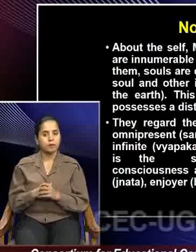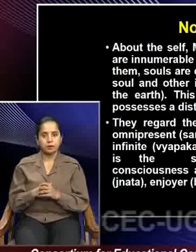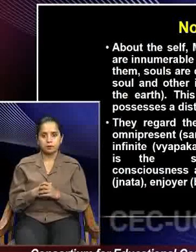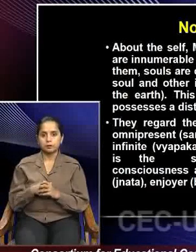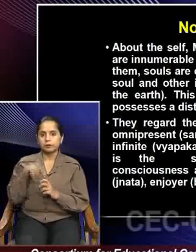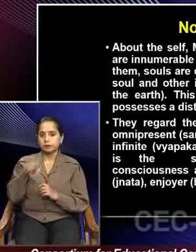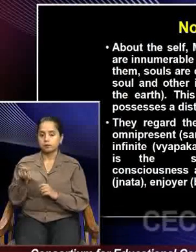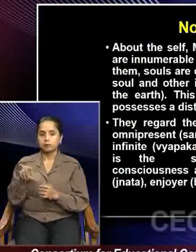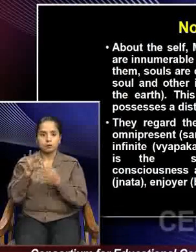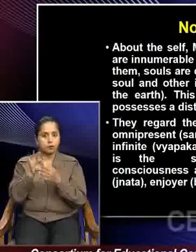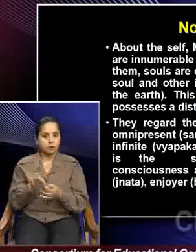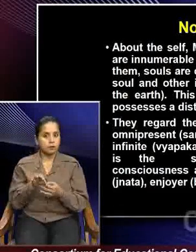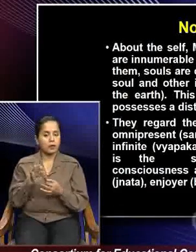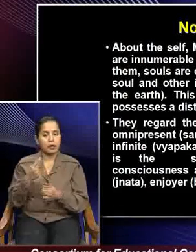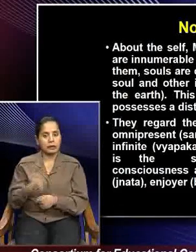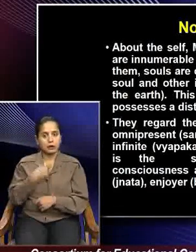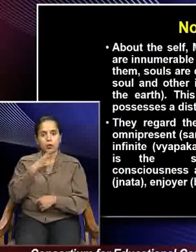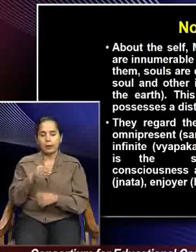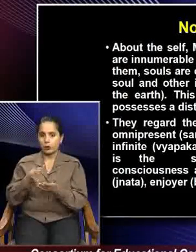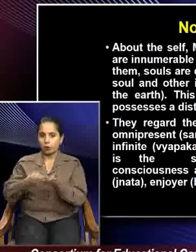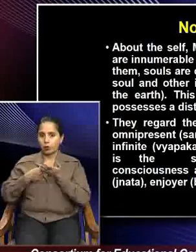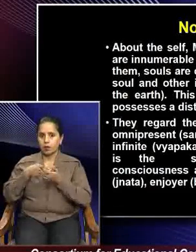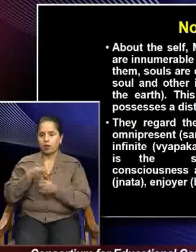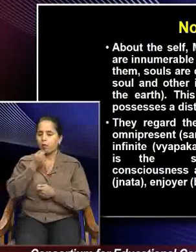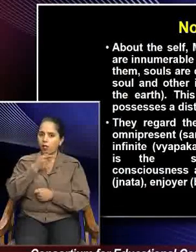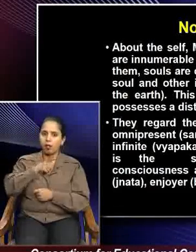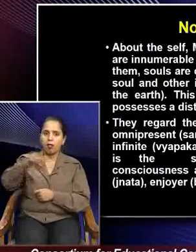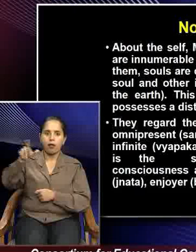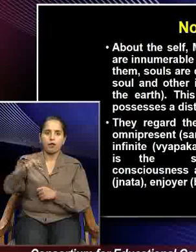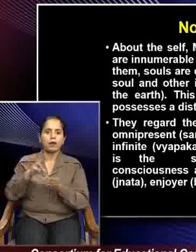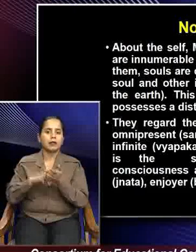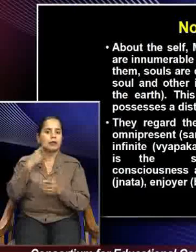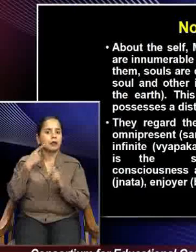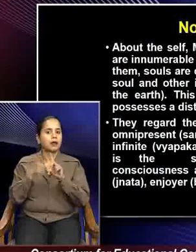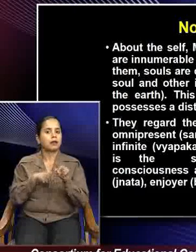And they regard the self as an eternal, nitya,